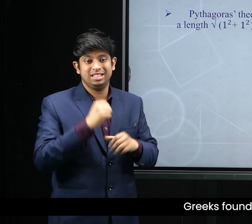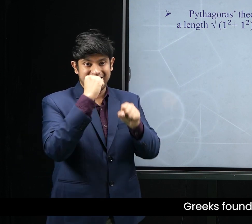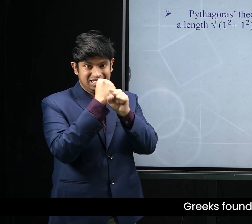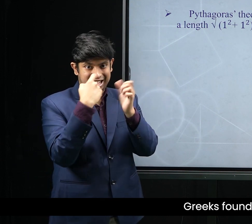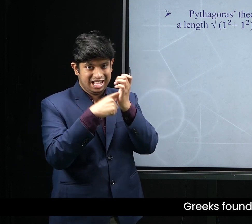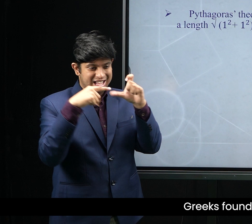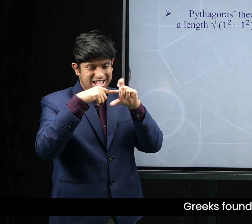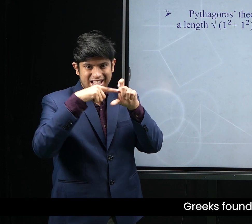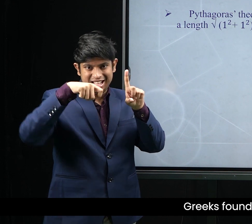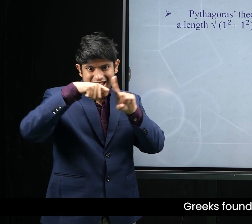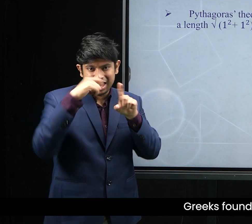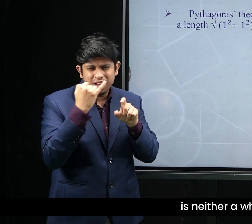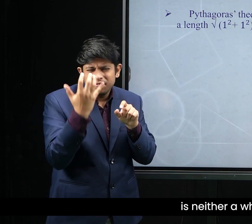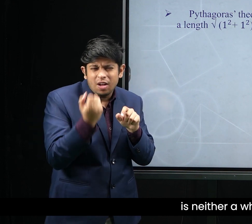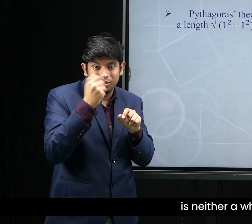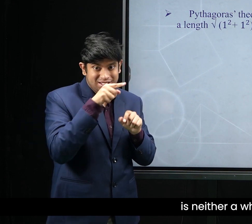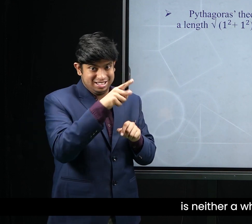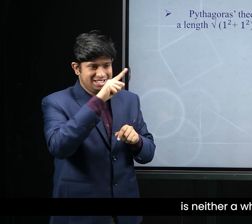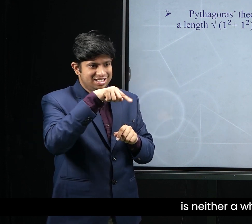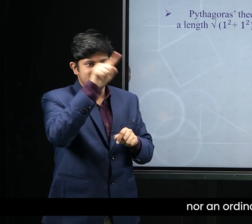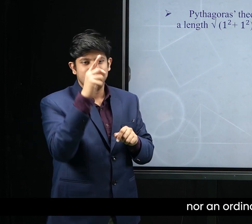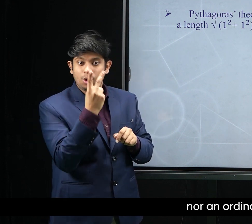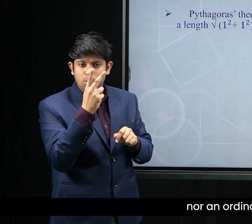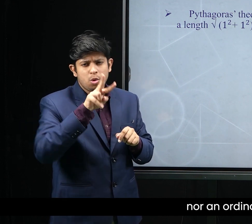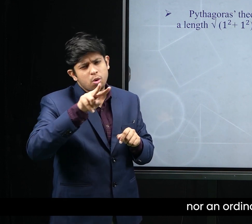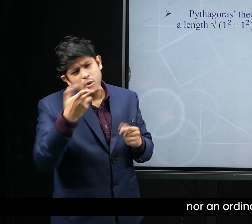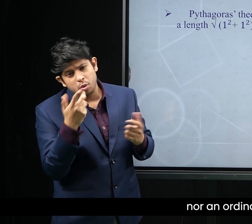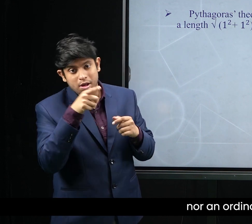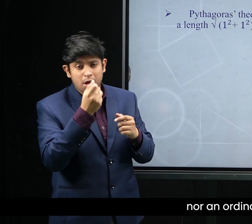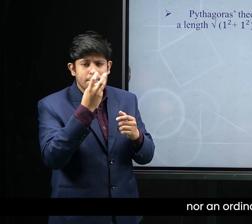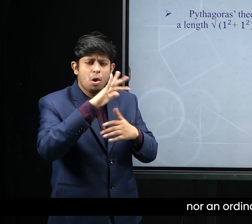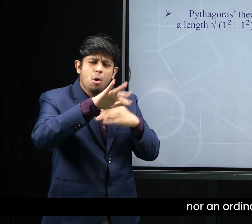Greek found that this root 2 is neither a whole number nor an ordinary fraction.